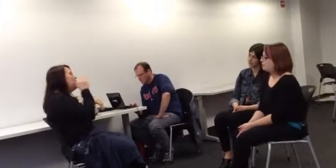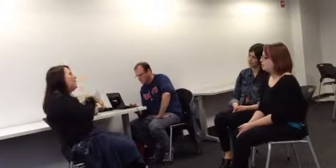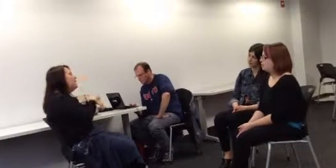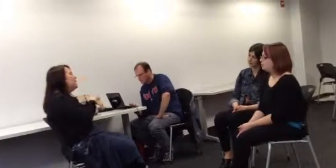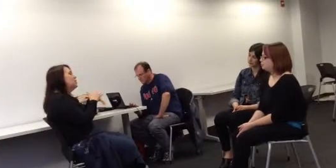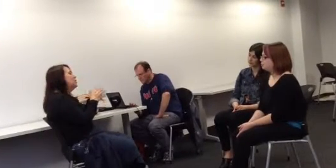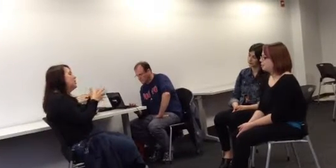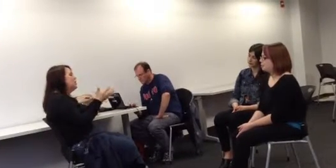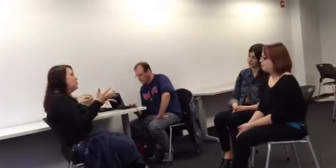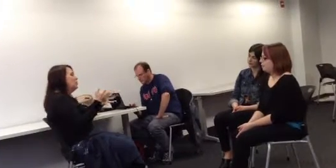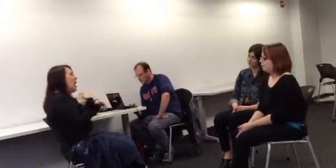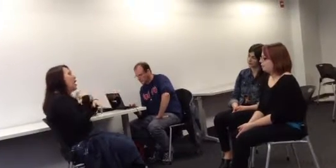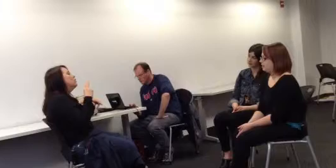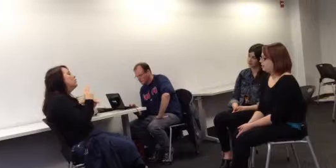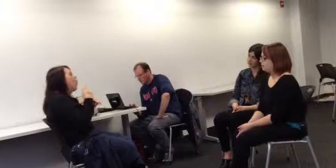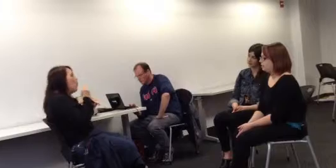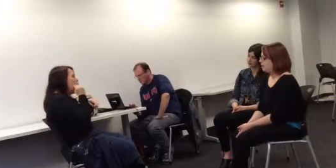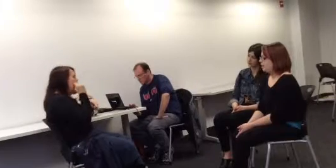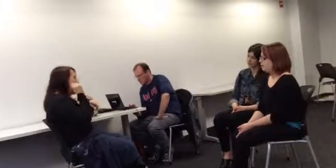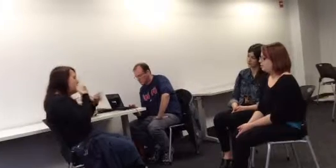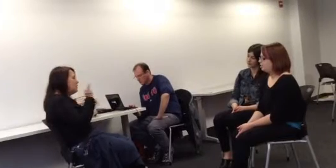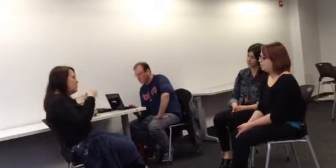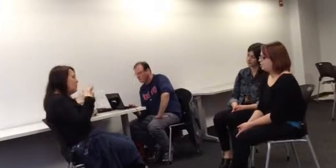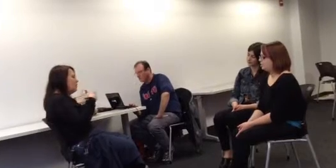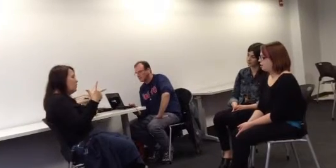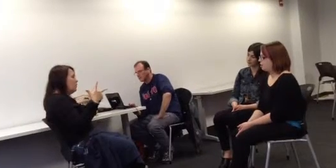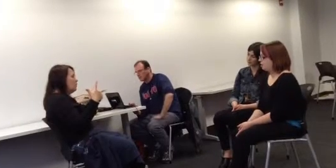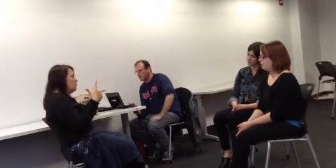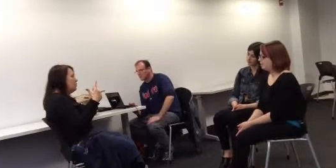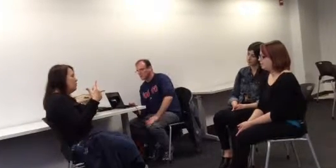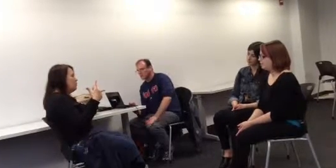ex-mother-in-law grew up in Spain, and she didn't know a lot of English.